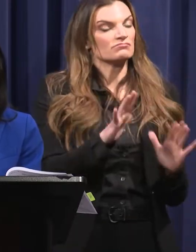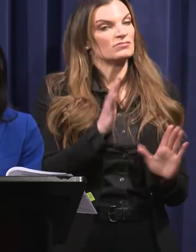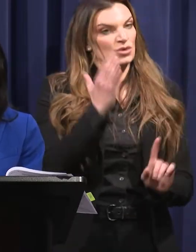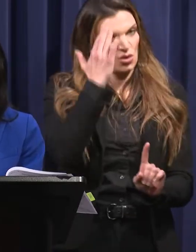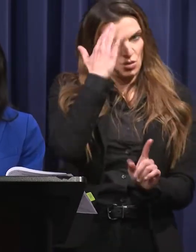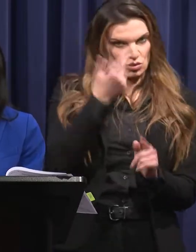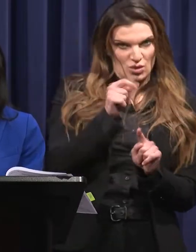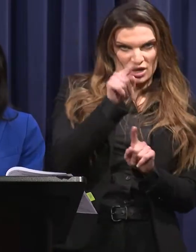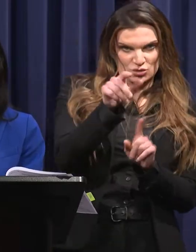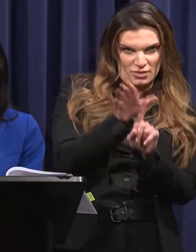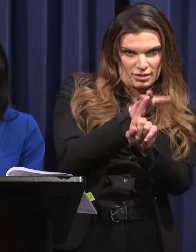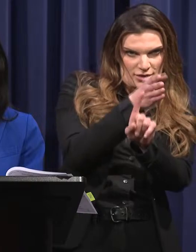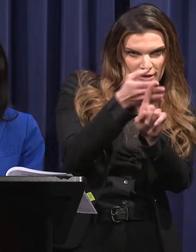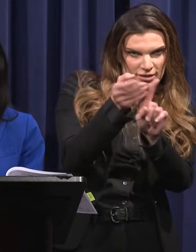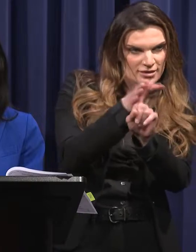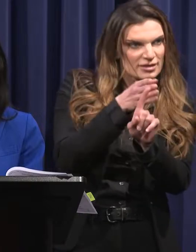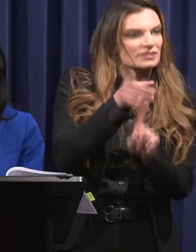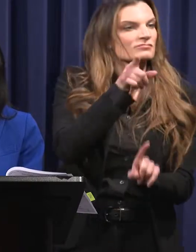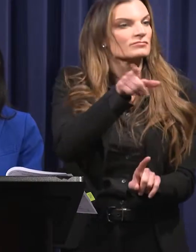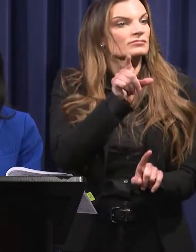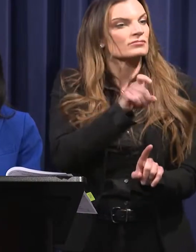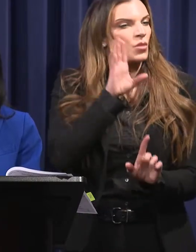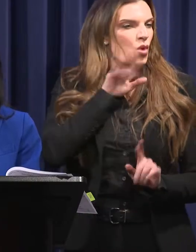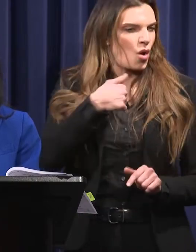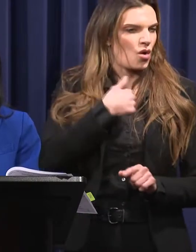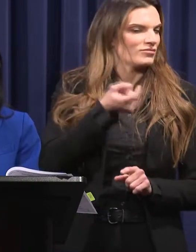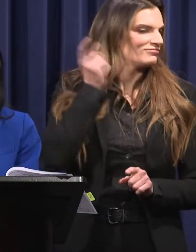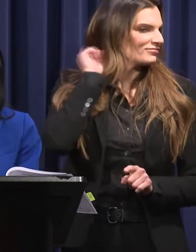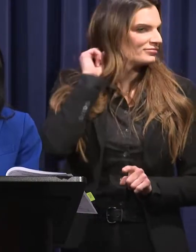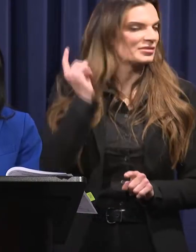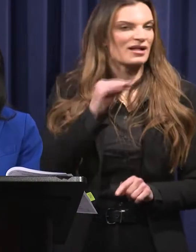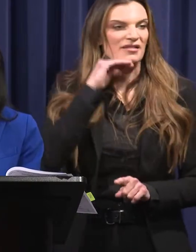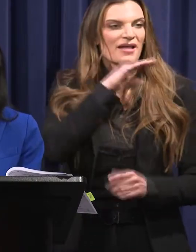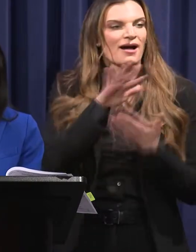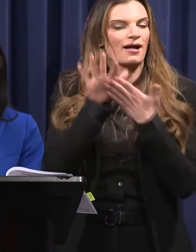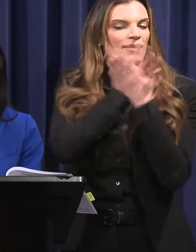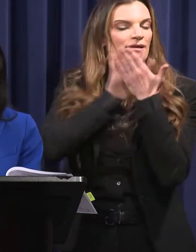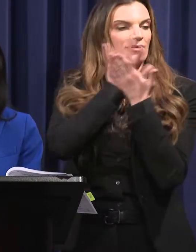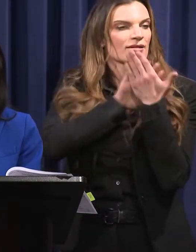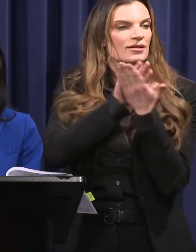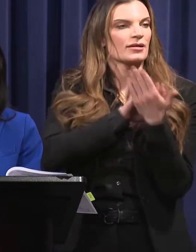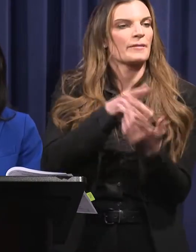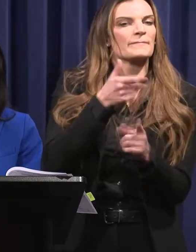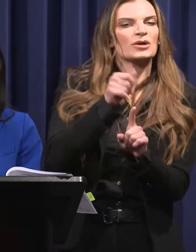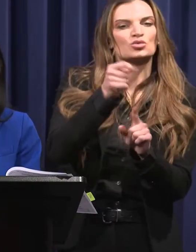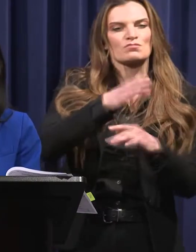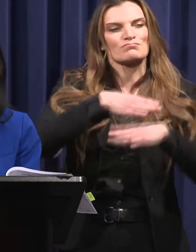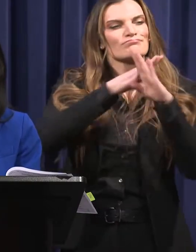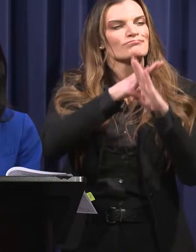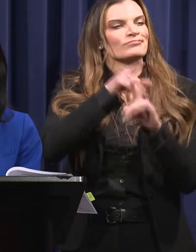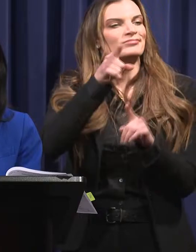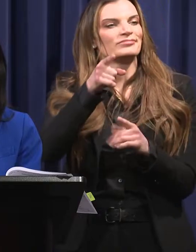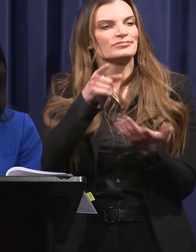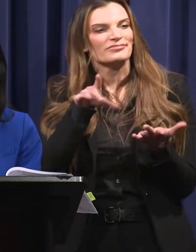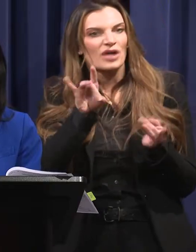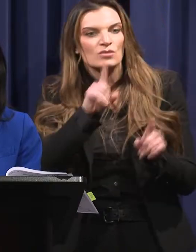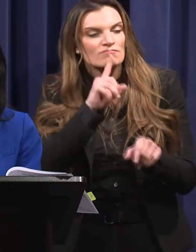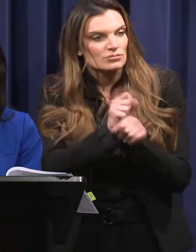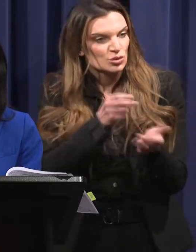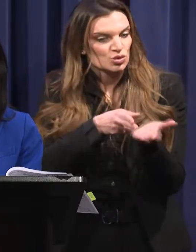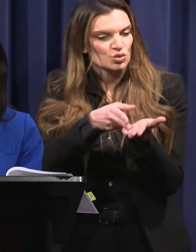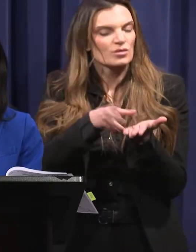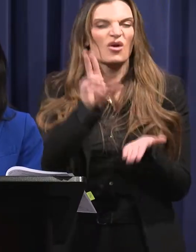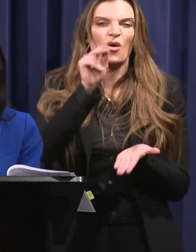else believe something that is false or keeping someone else from finding out important information about the property